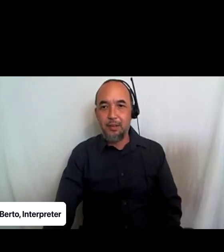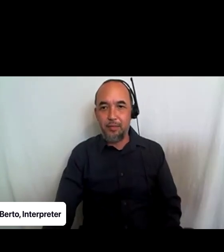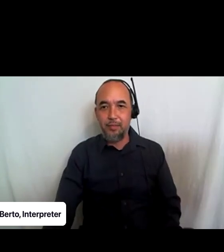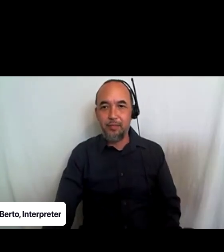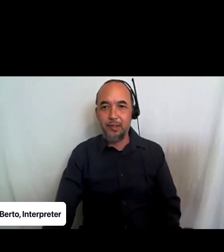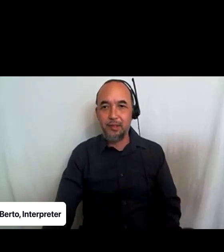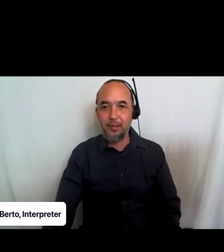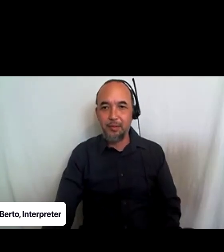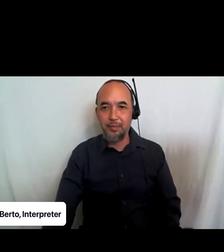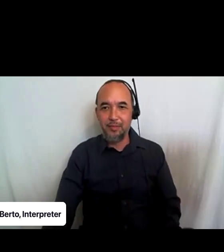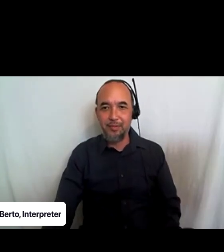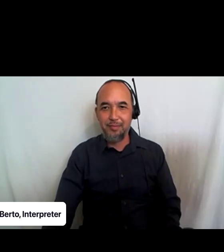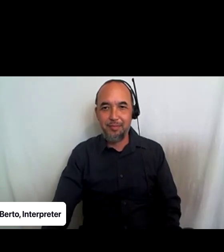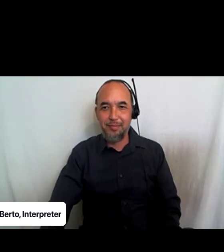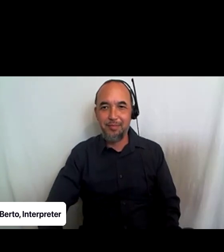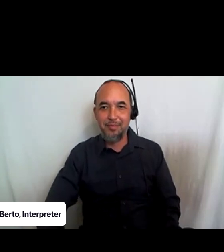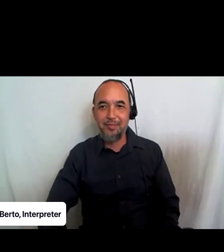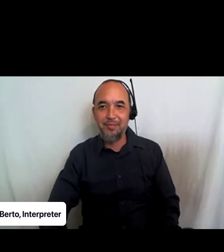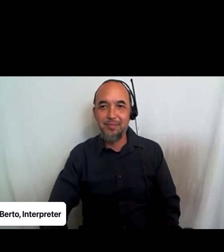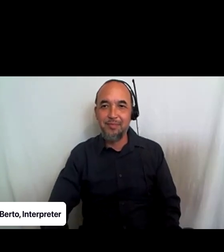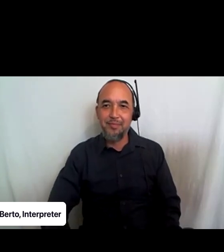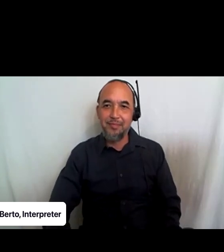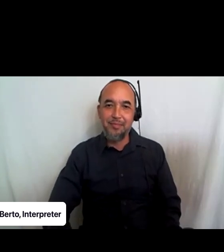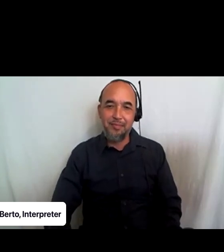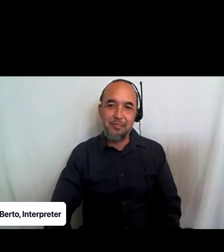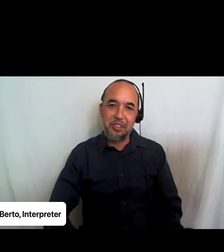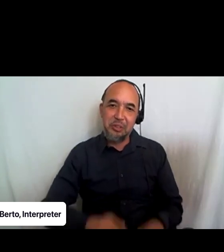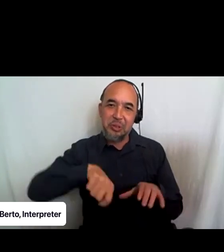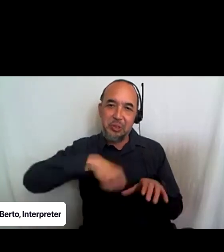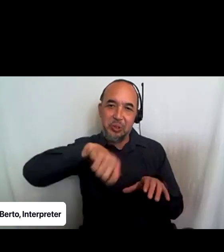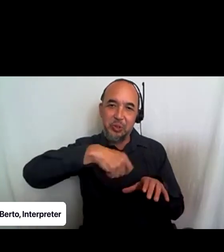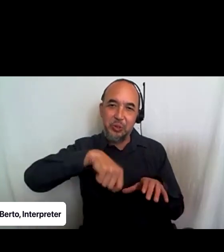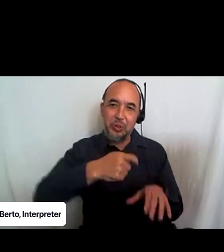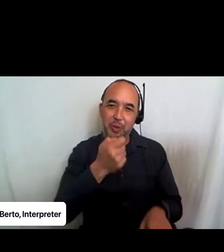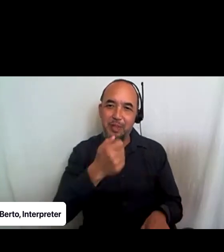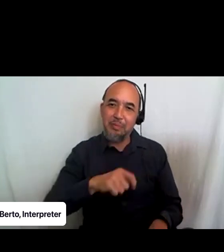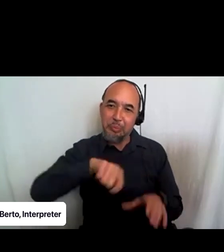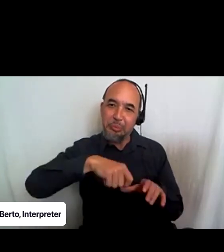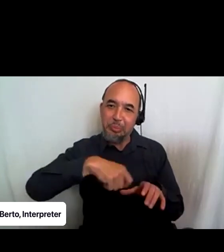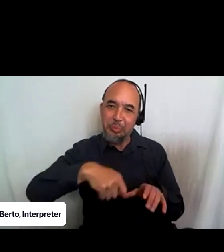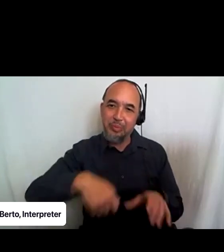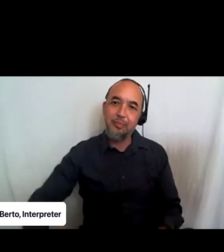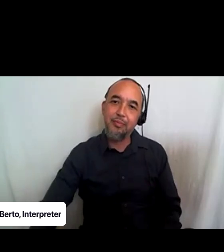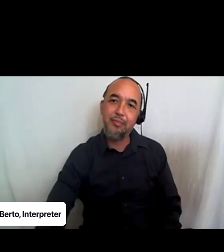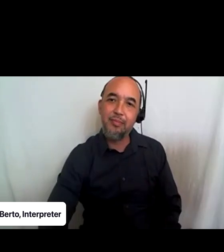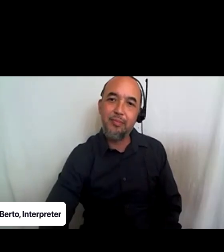that's some. Let me give it a stir so it doesn't all kind of burn or cook together.